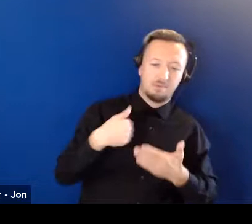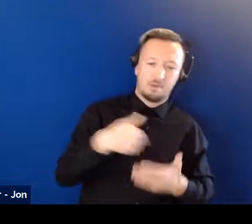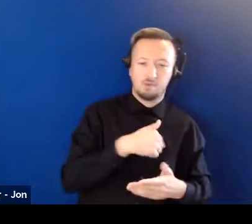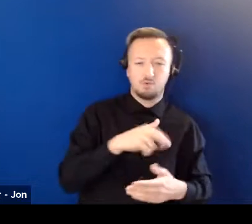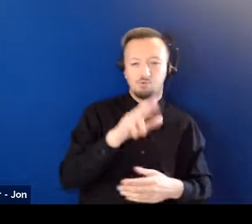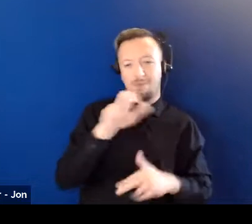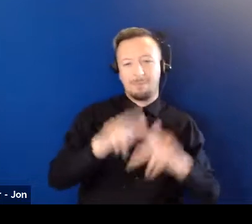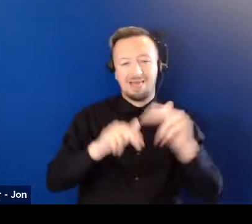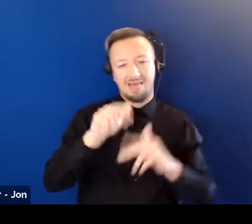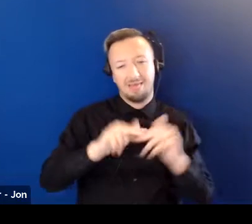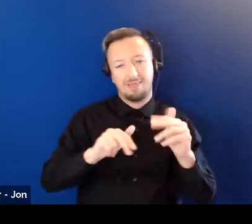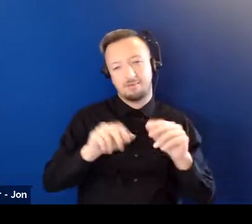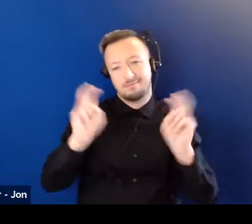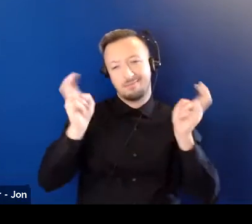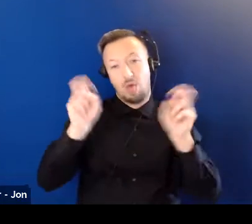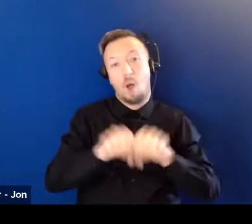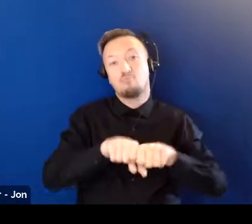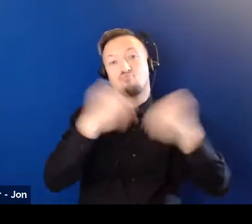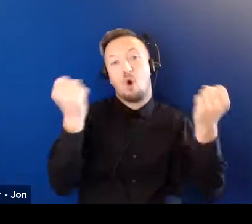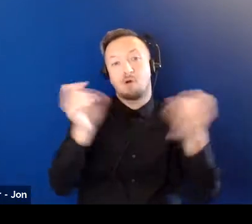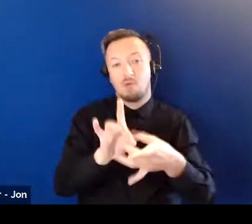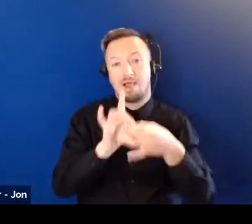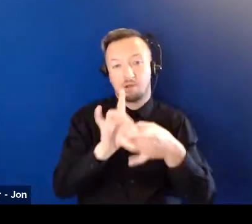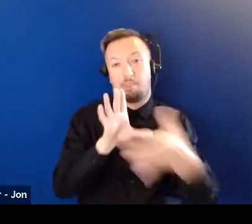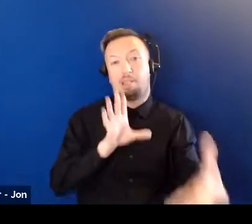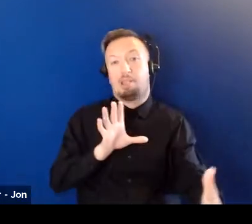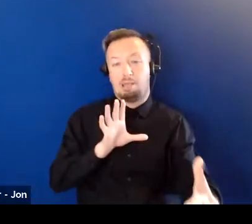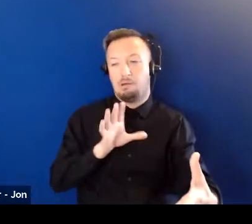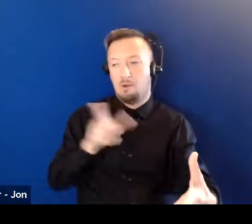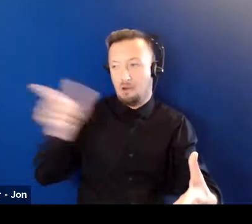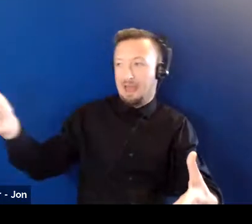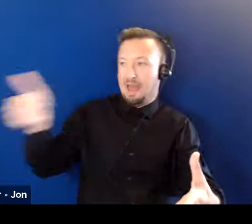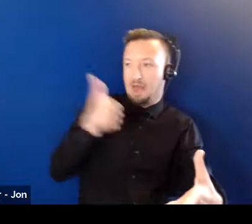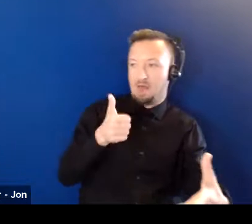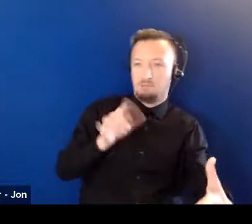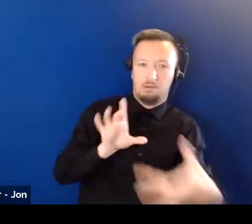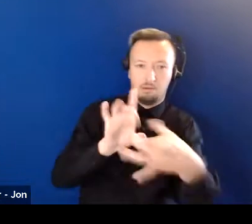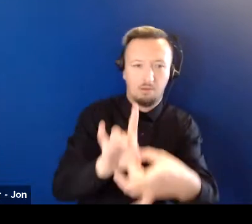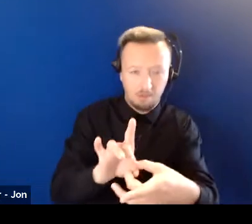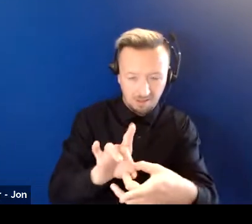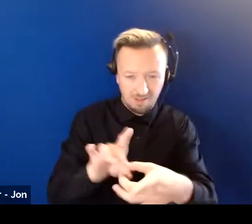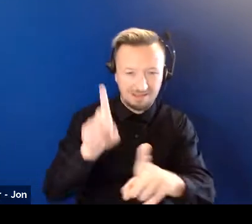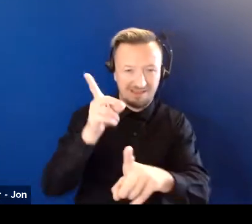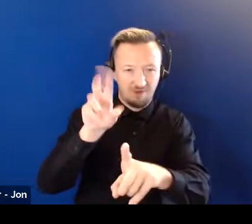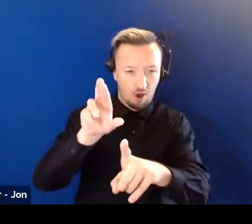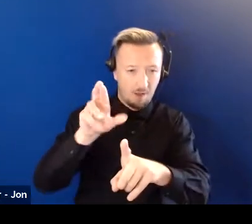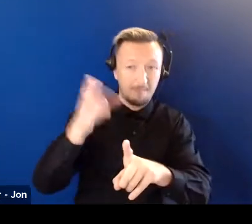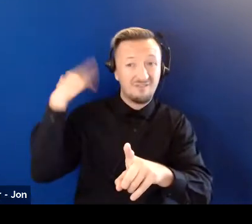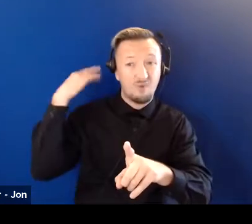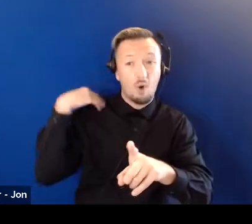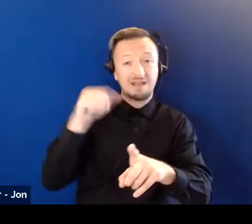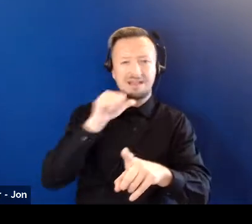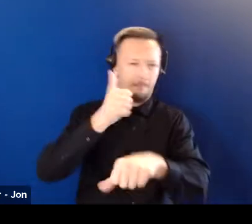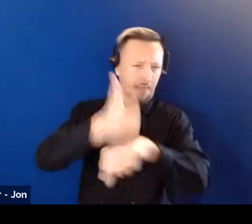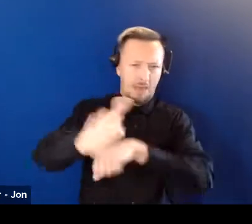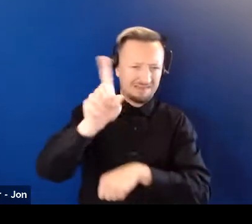of DVR. It was just kind of something that had tumbled apart while there were internal issues with our agency. And so this